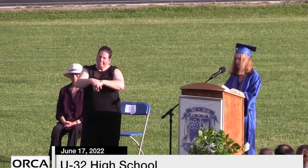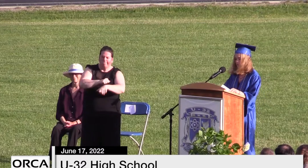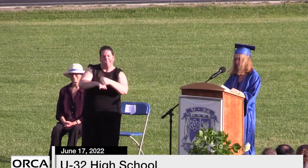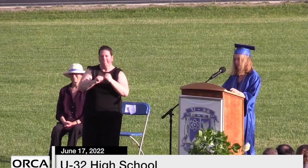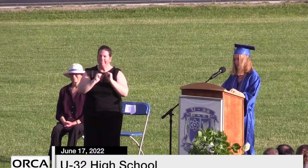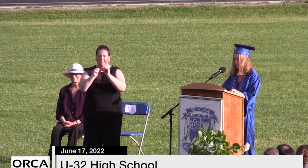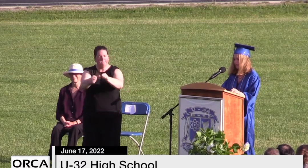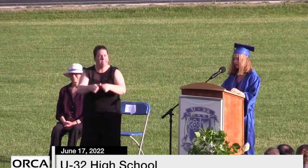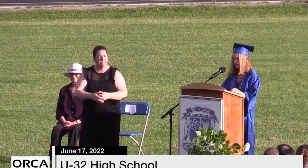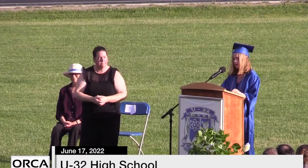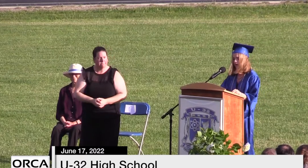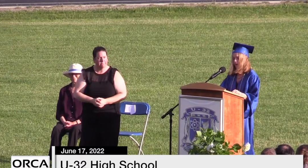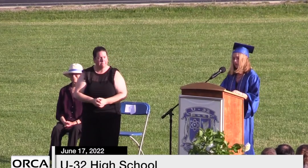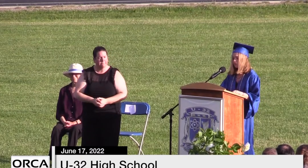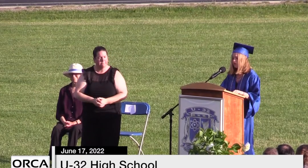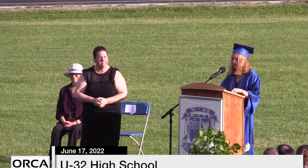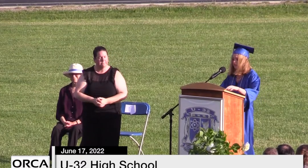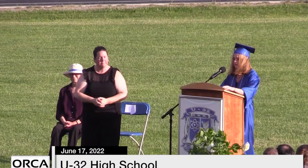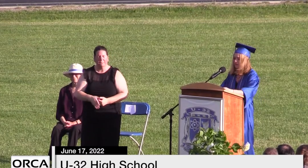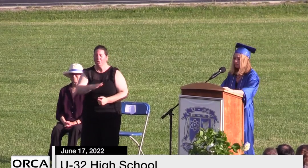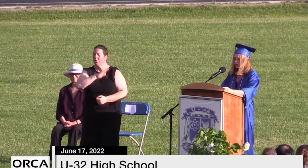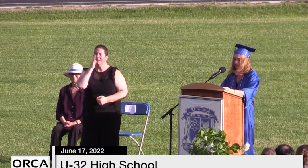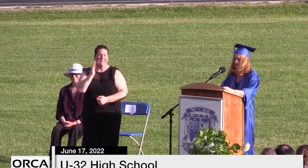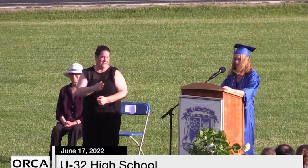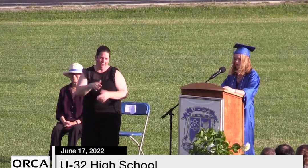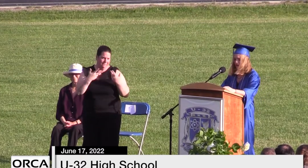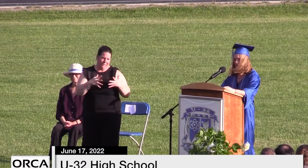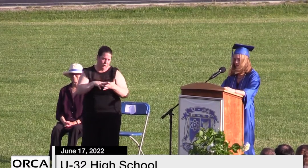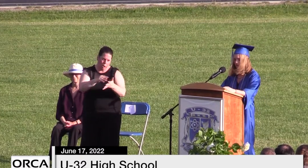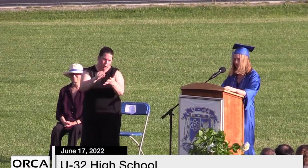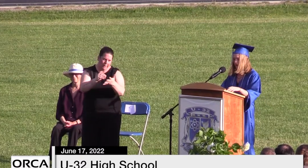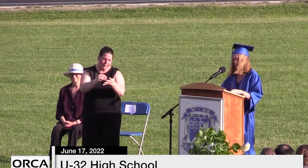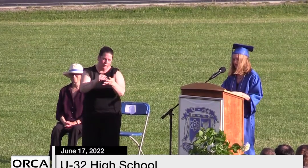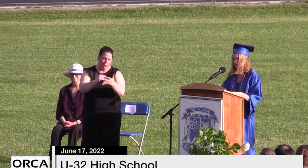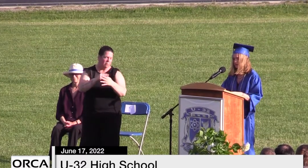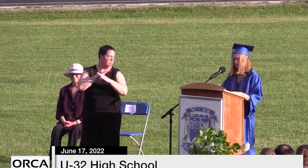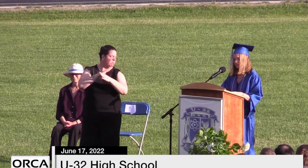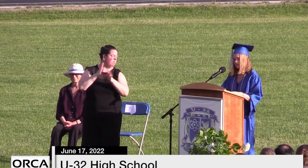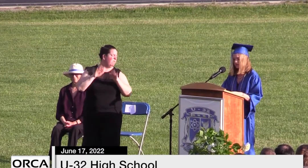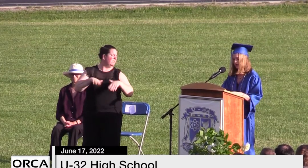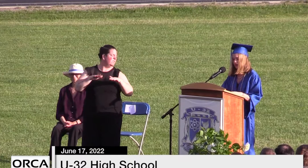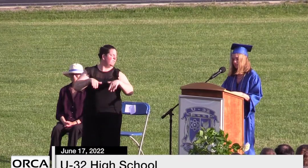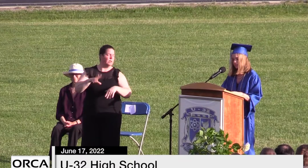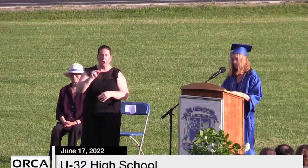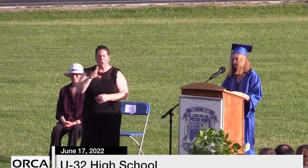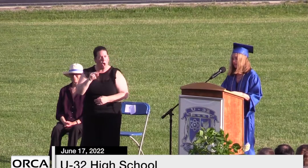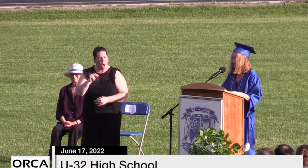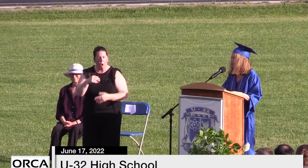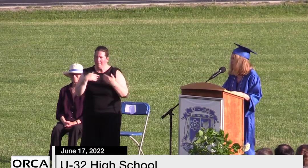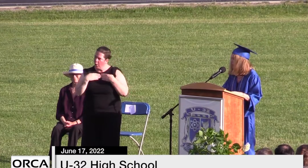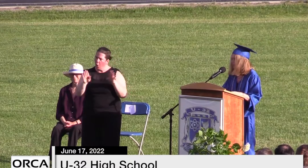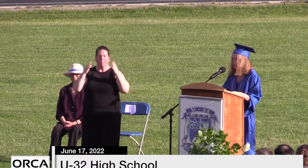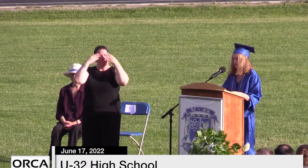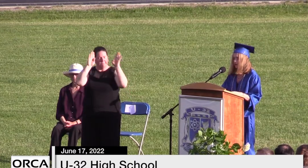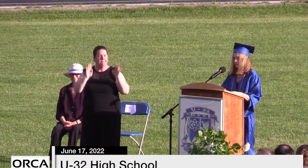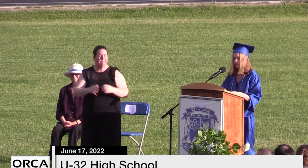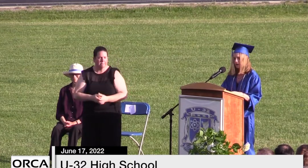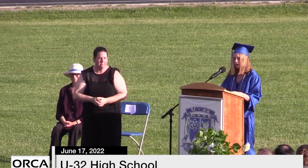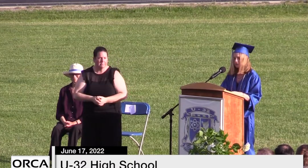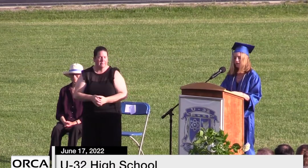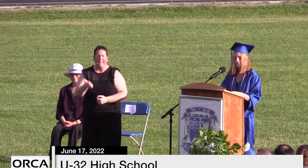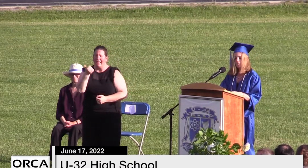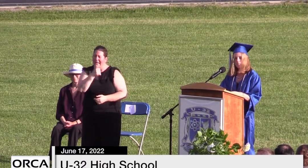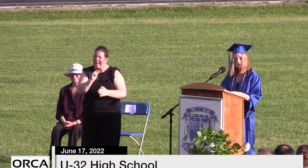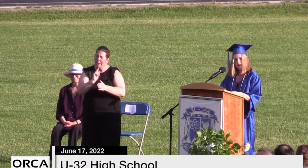from them you may be. You will never be done learning, so do not shut yourself off to things and people as they come. For every moment that brought you